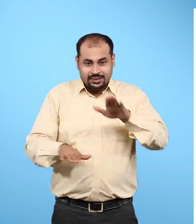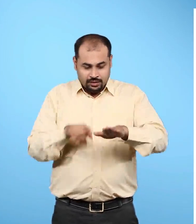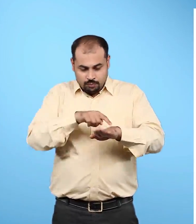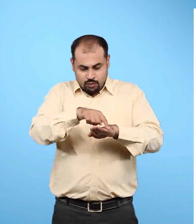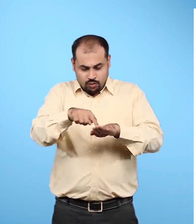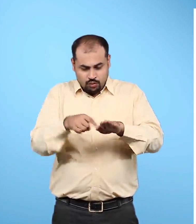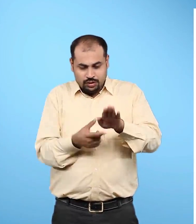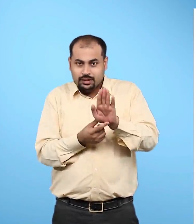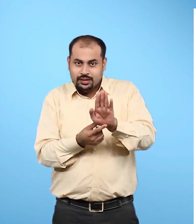footprints,